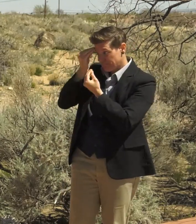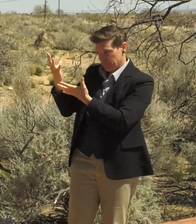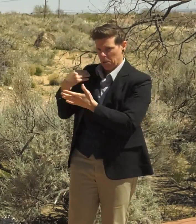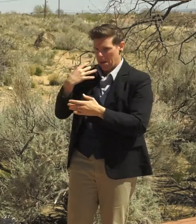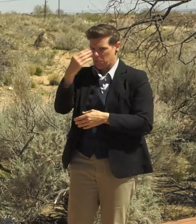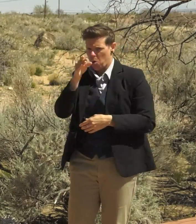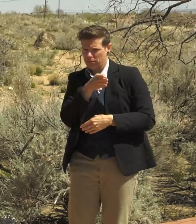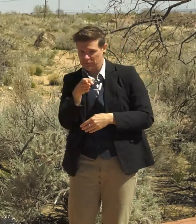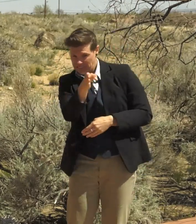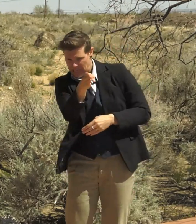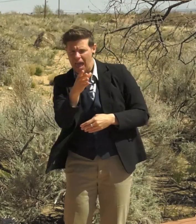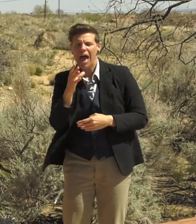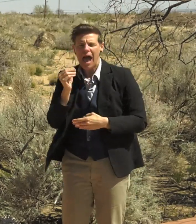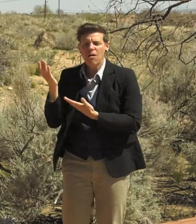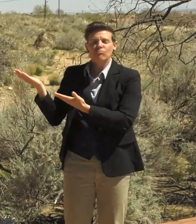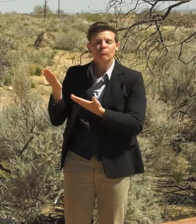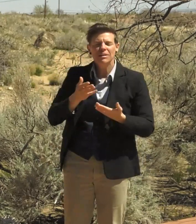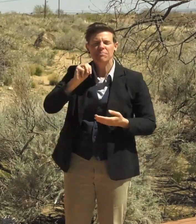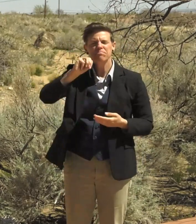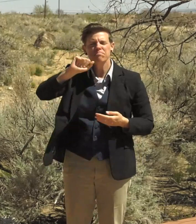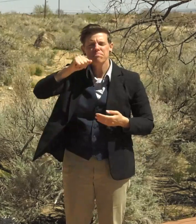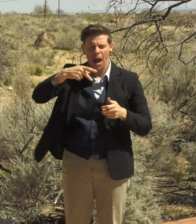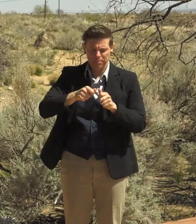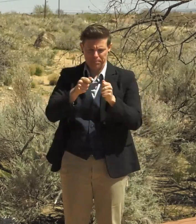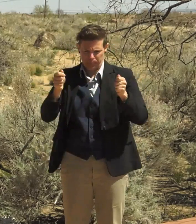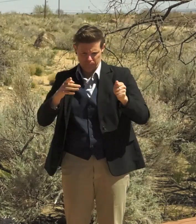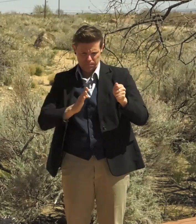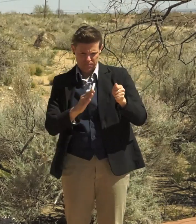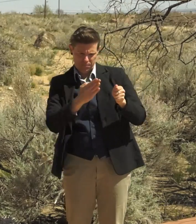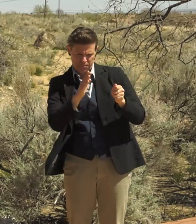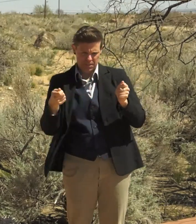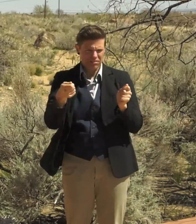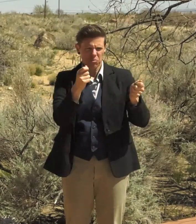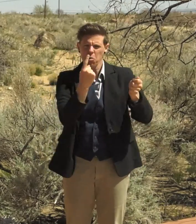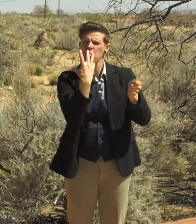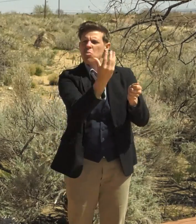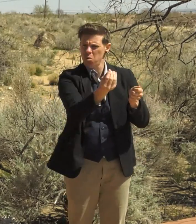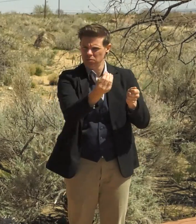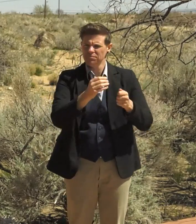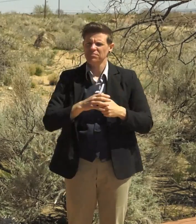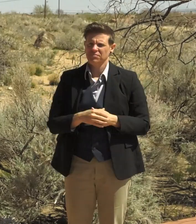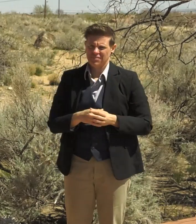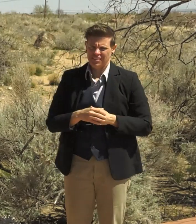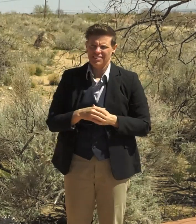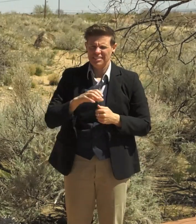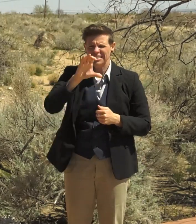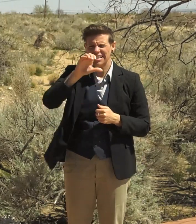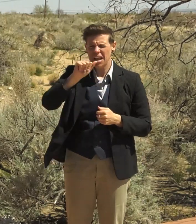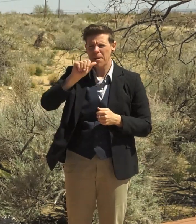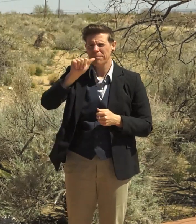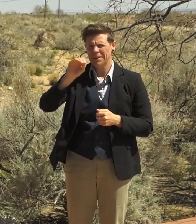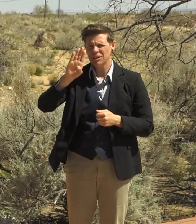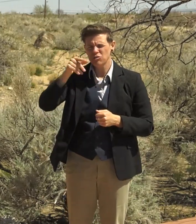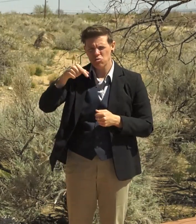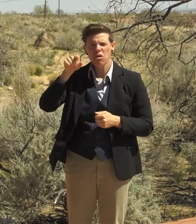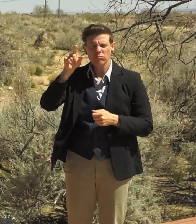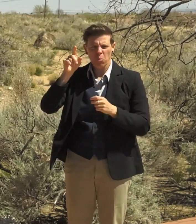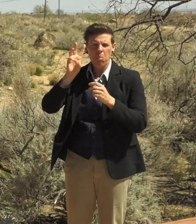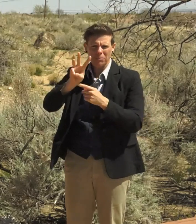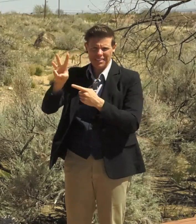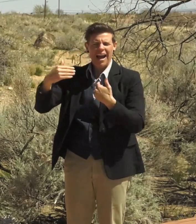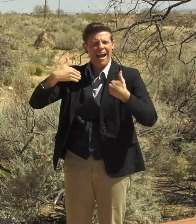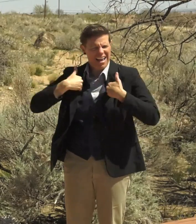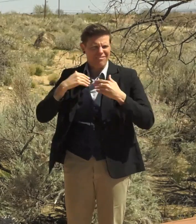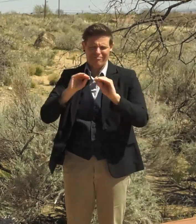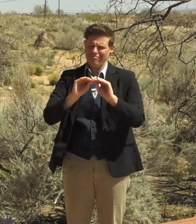at the CABQ website, /open space, and the other public lands. Go to their website, download a map so you